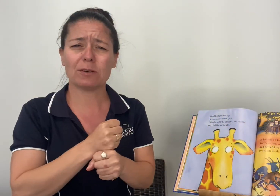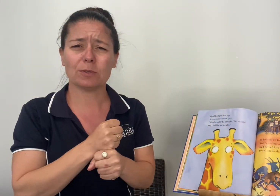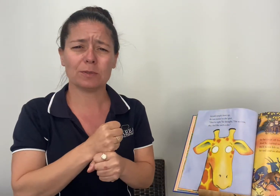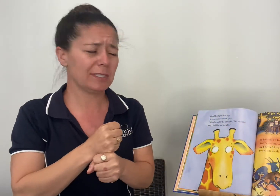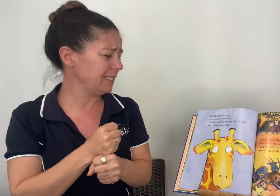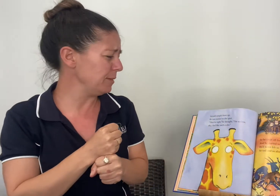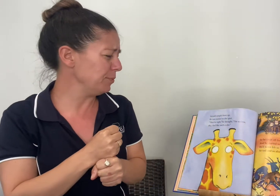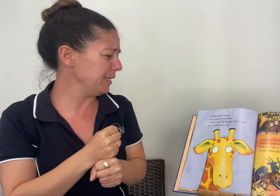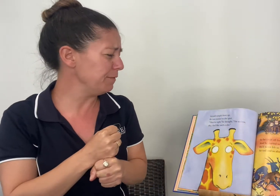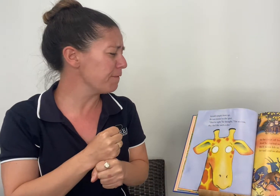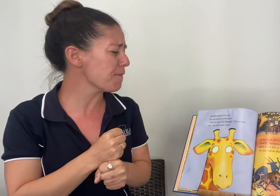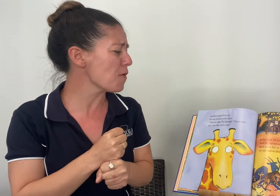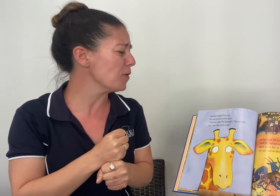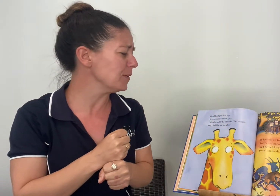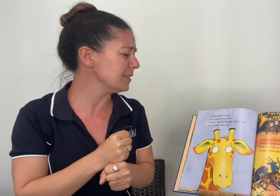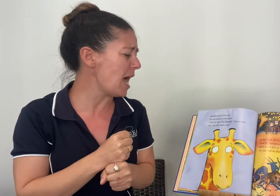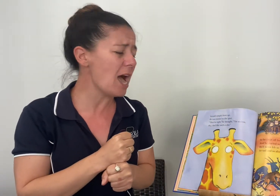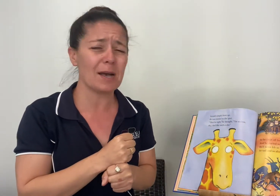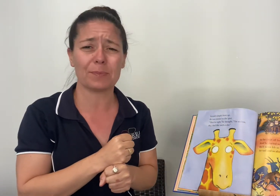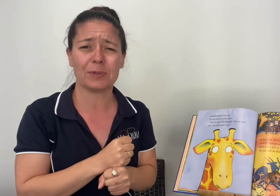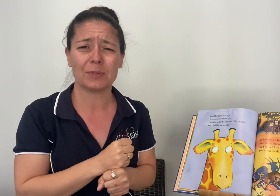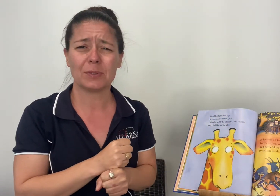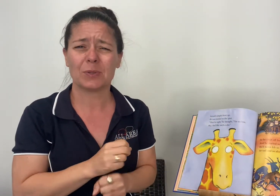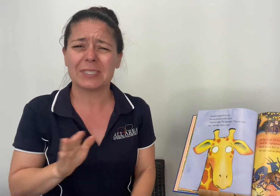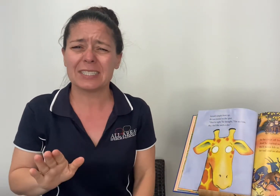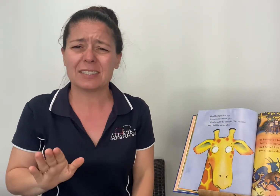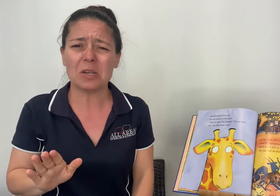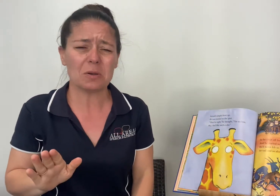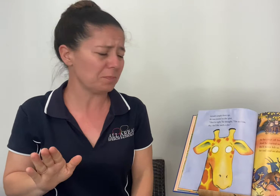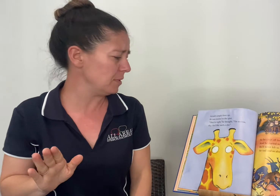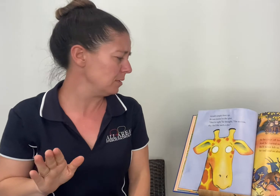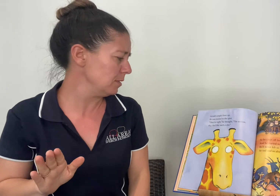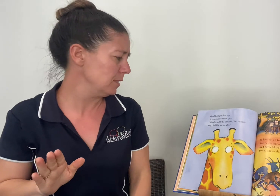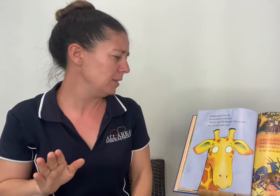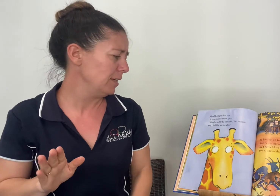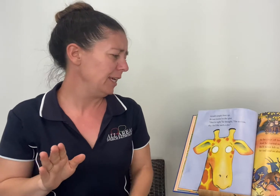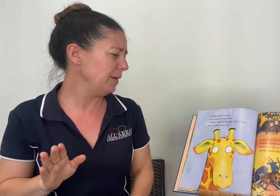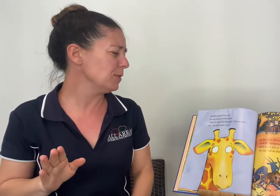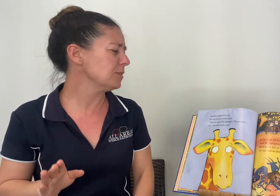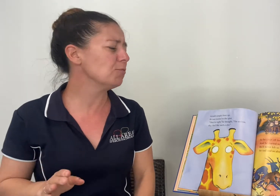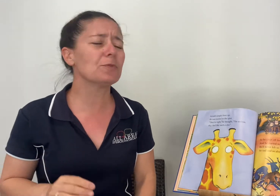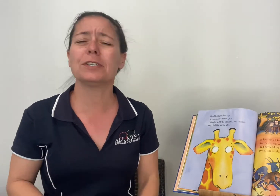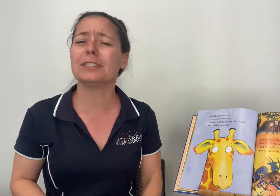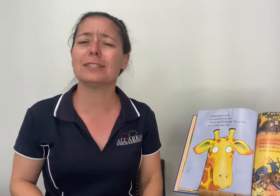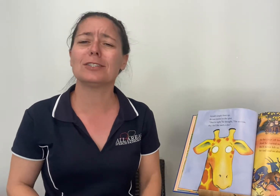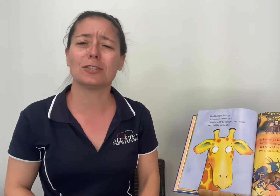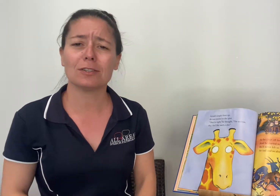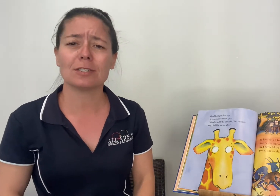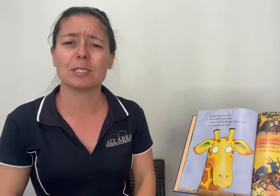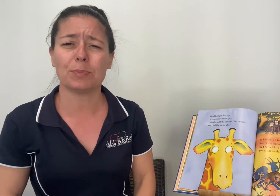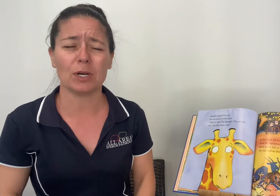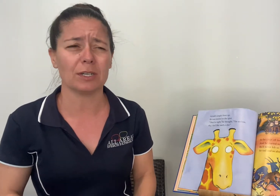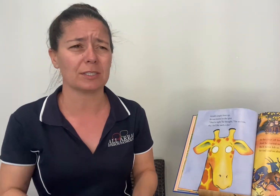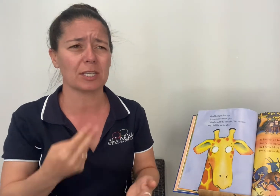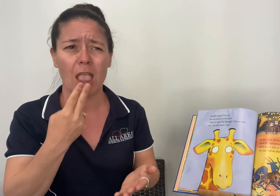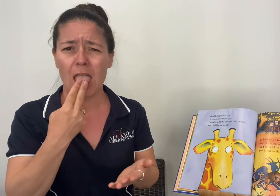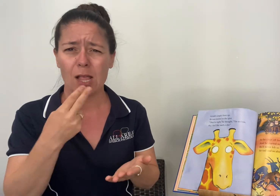Gerald simply froze up, or he stopped. He was rooted to the spot, or he